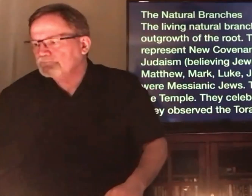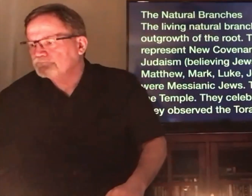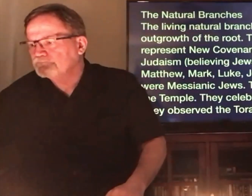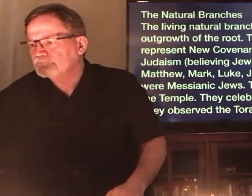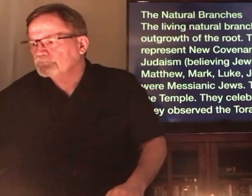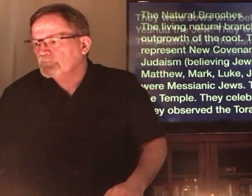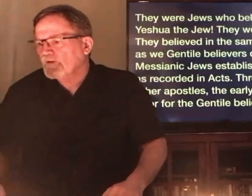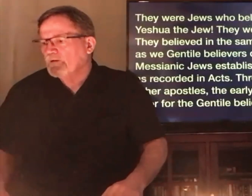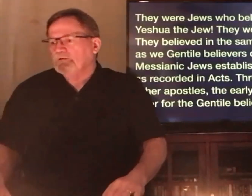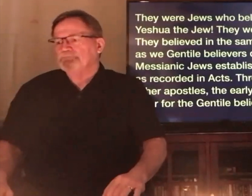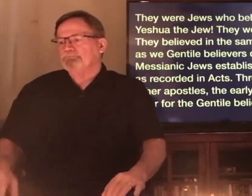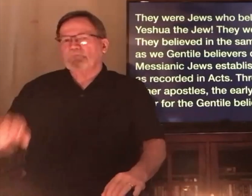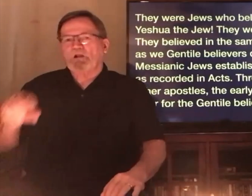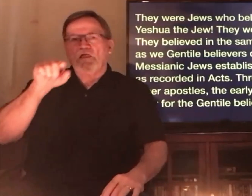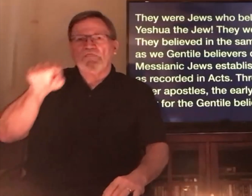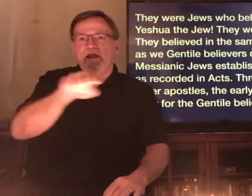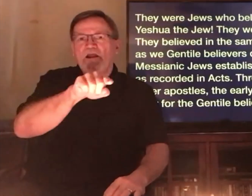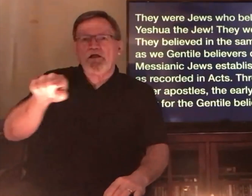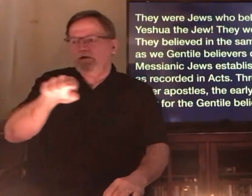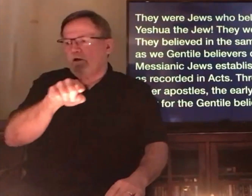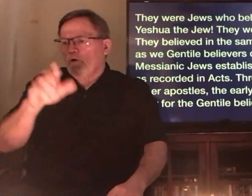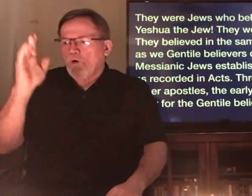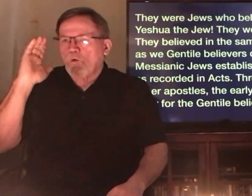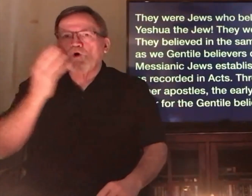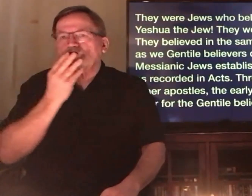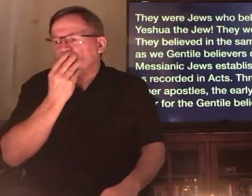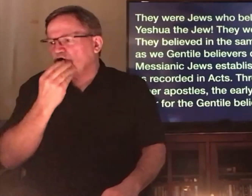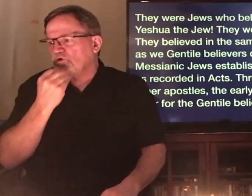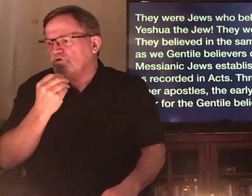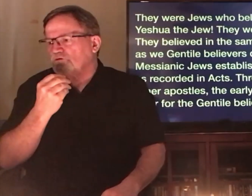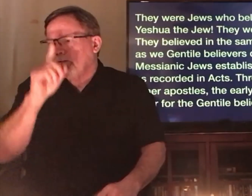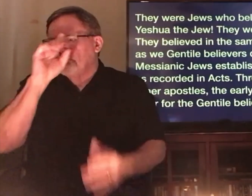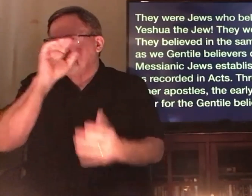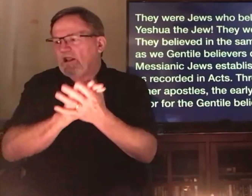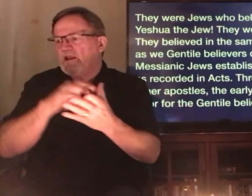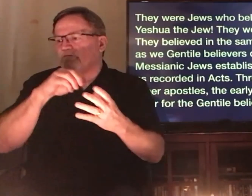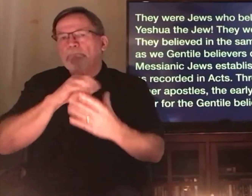Without the true vine and the root, nothing happens. Can't live.